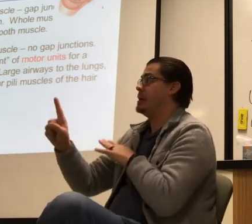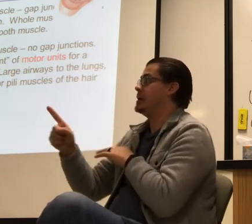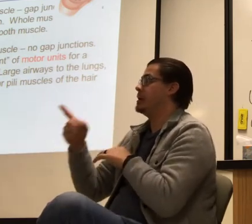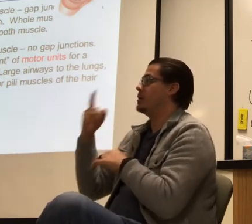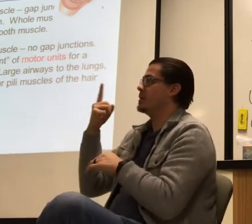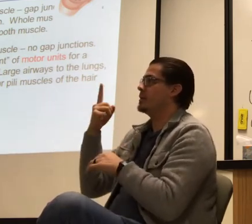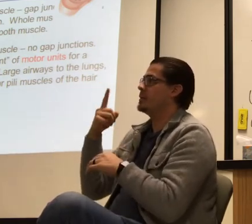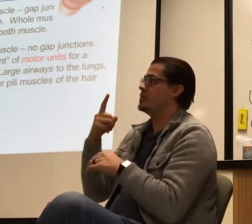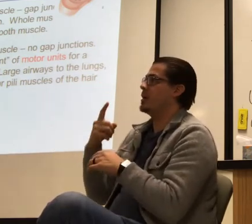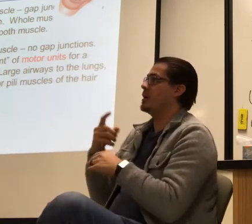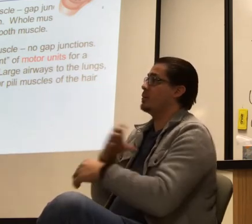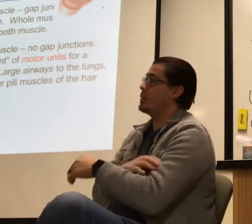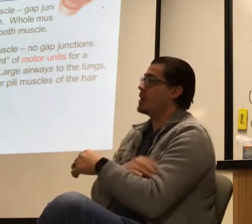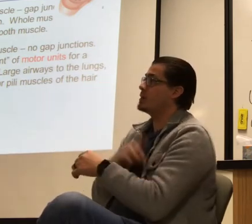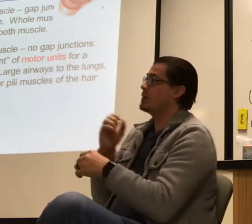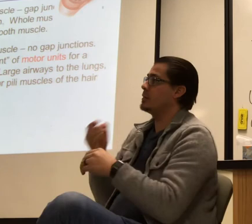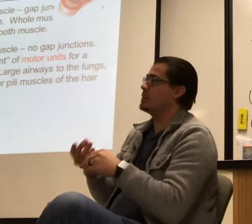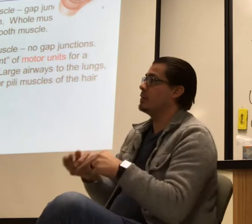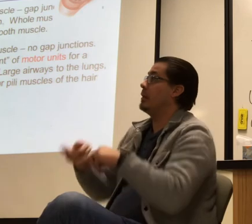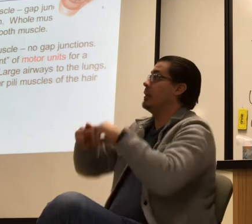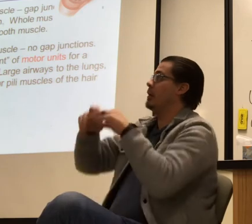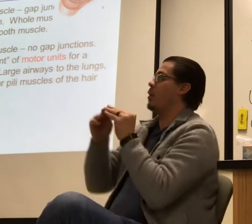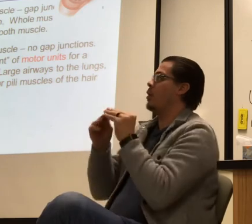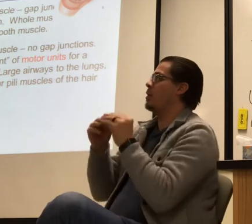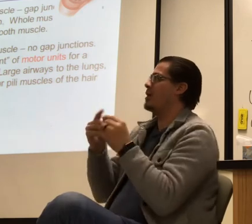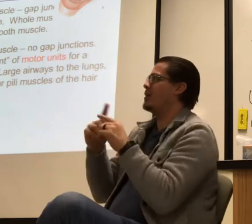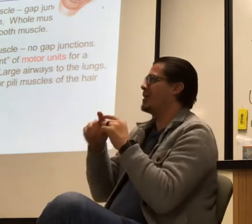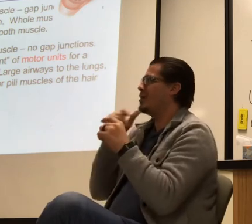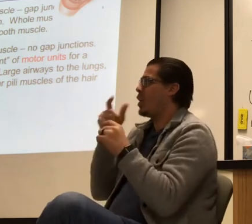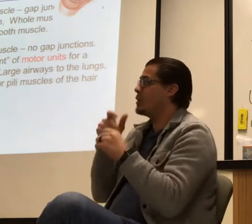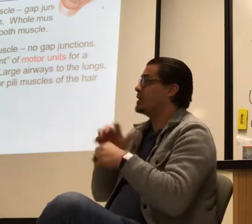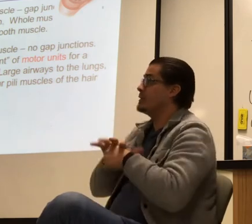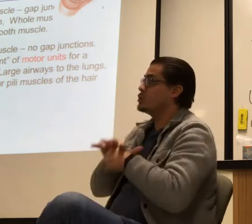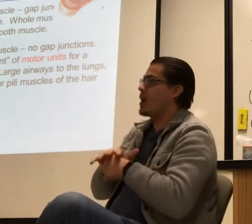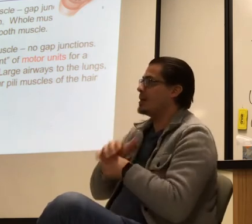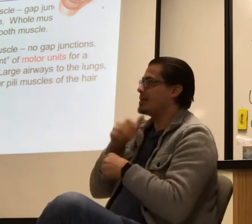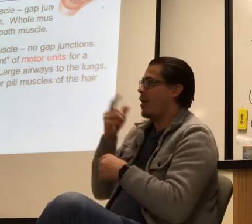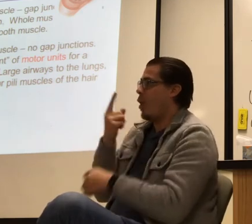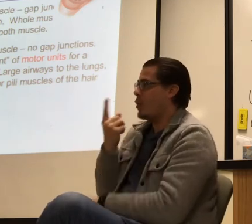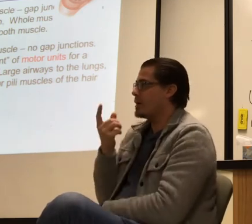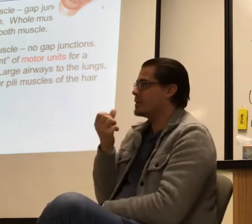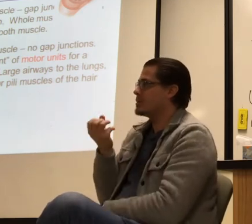pressure up, so you might want to recruit more, but you don't always need to be that stressed out, so.